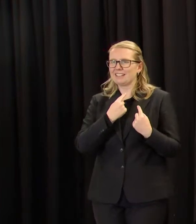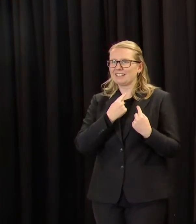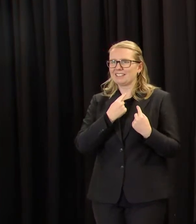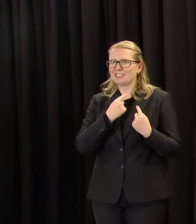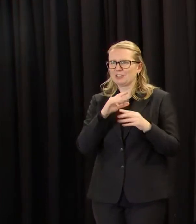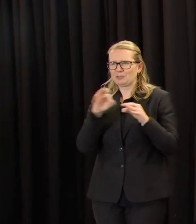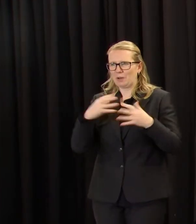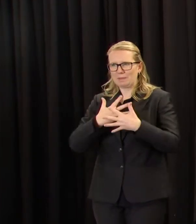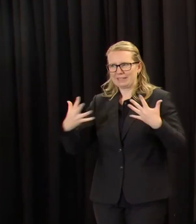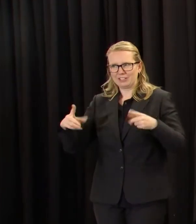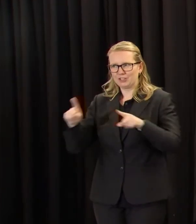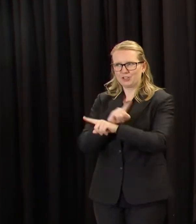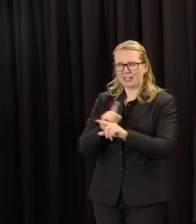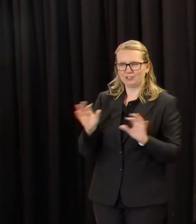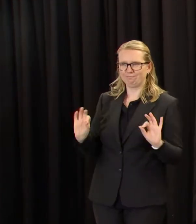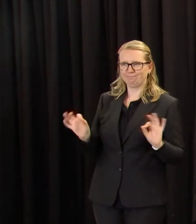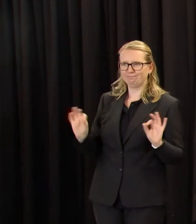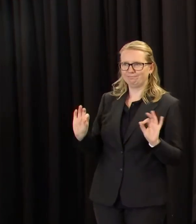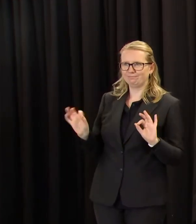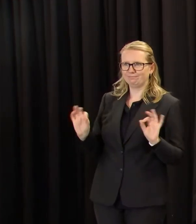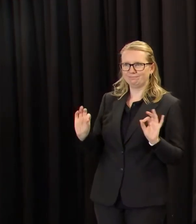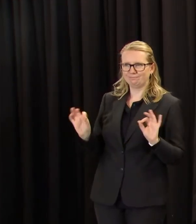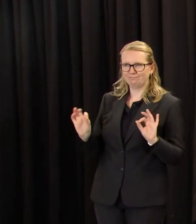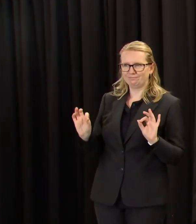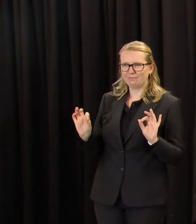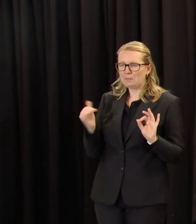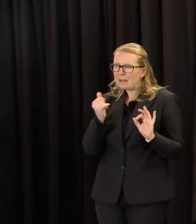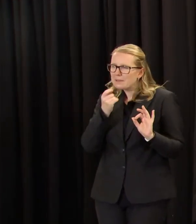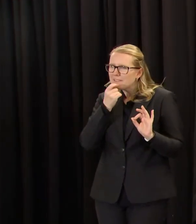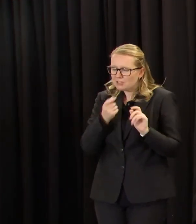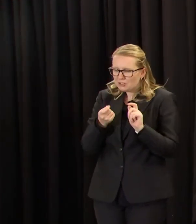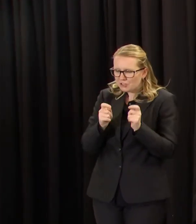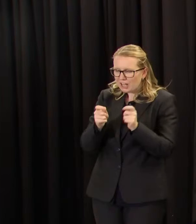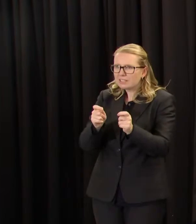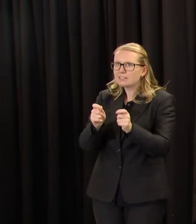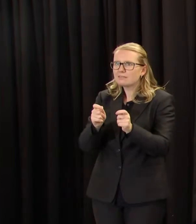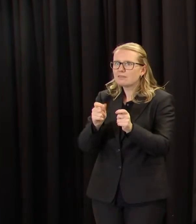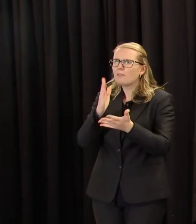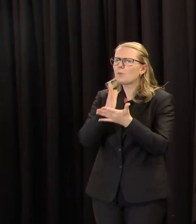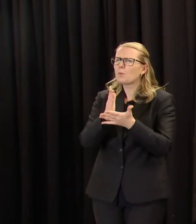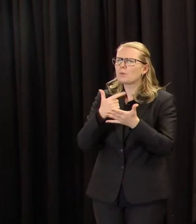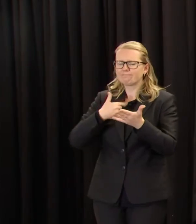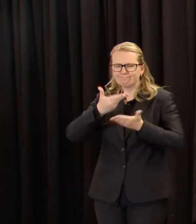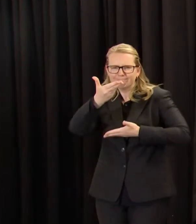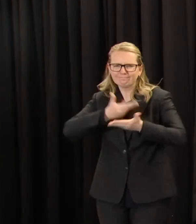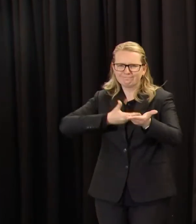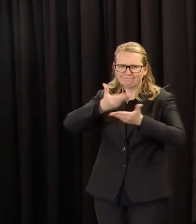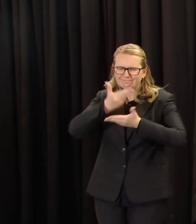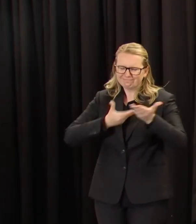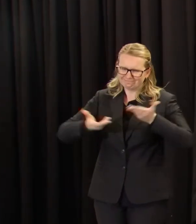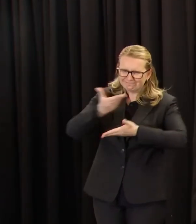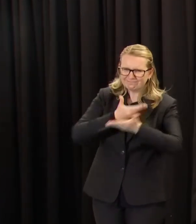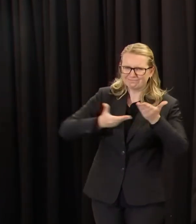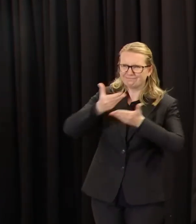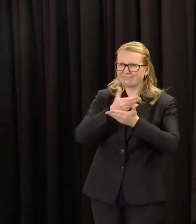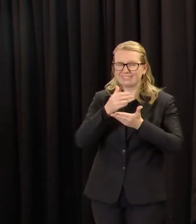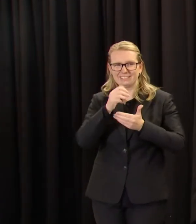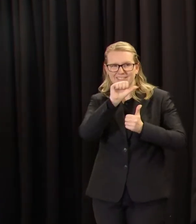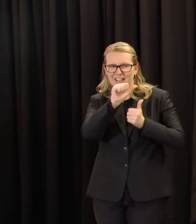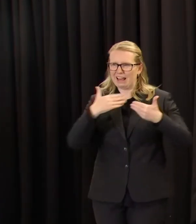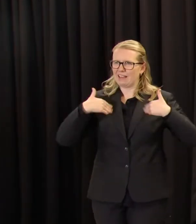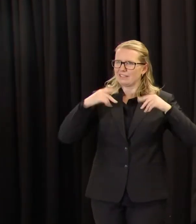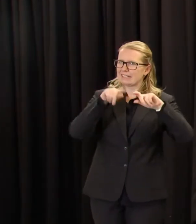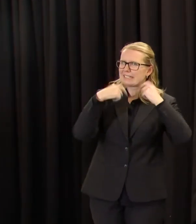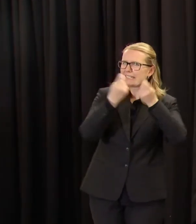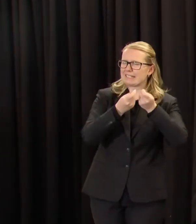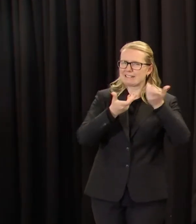sweeping changes to these rules. However, everything is on the table. We look at everything. He will look, and his team will look at all of the